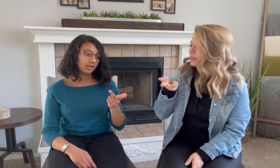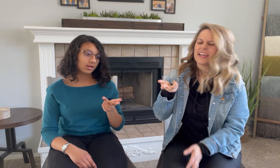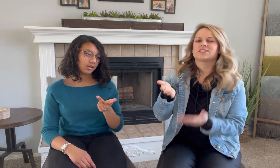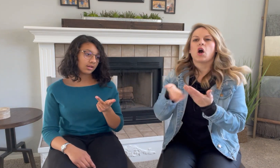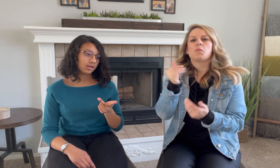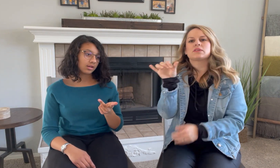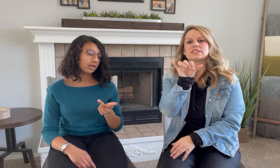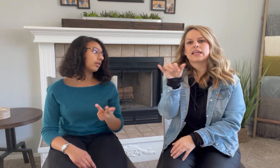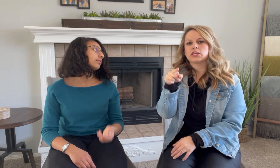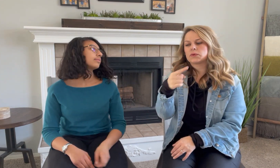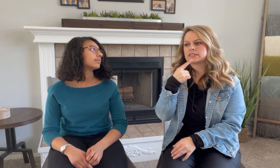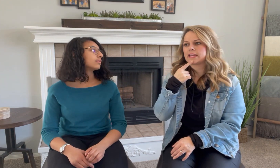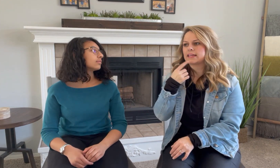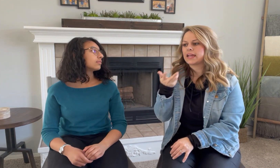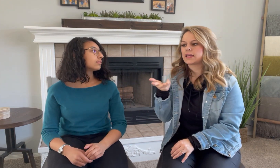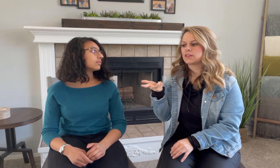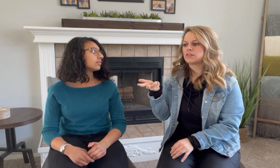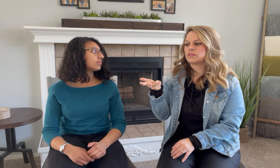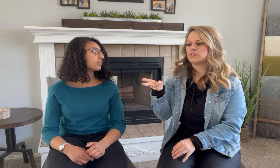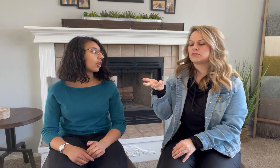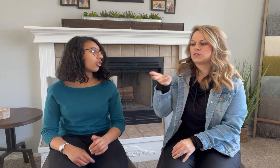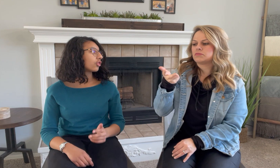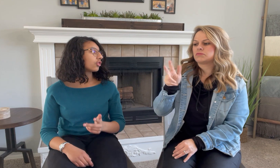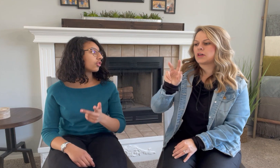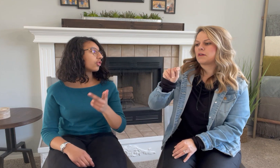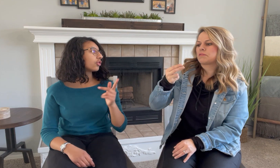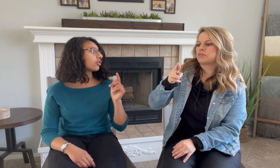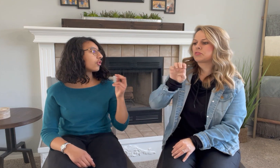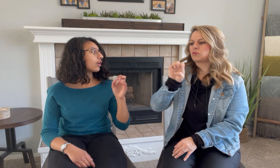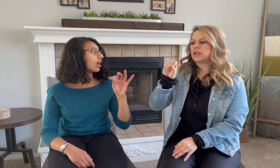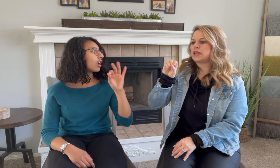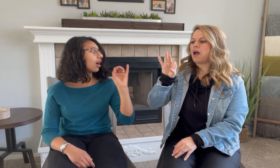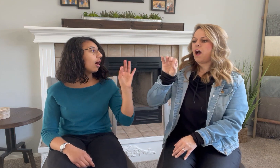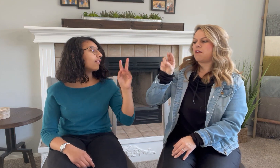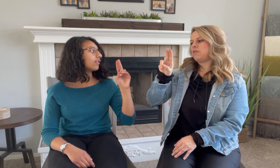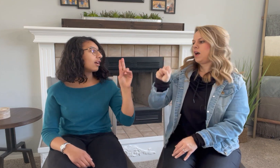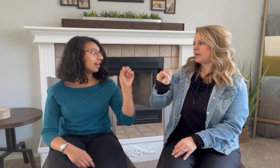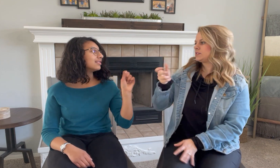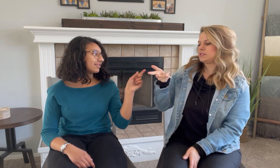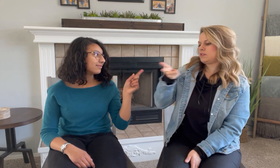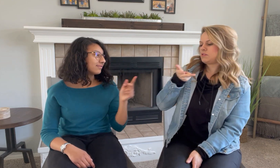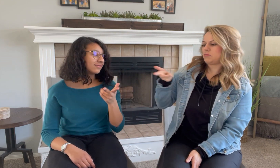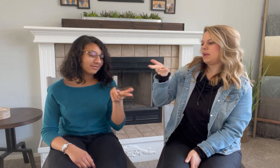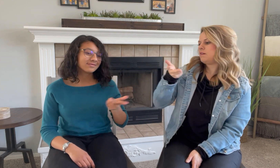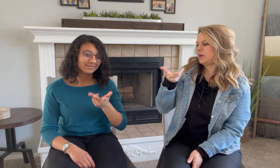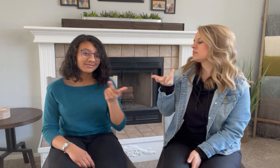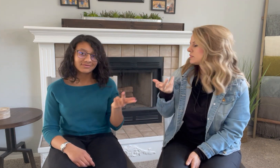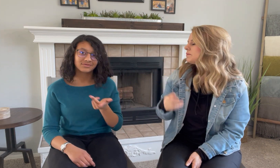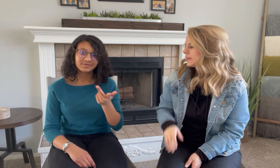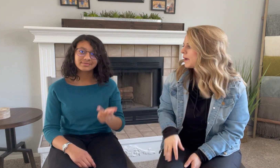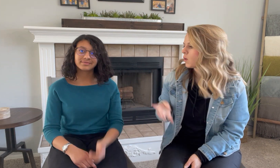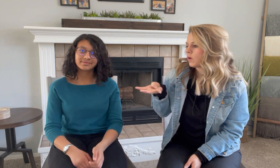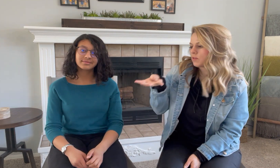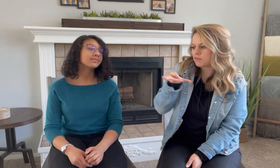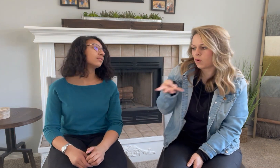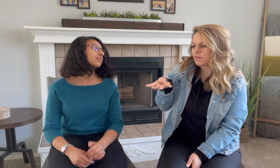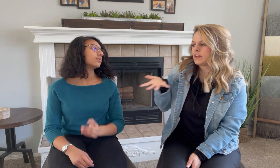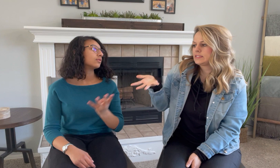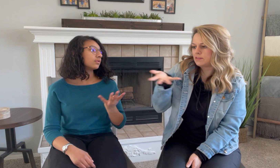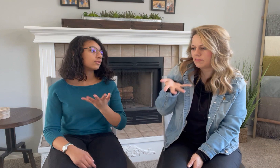It's almost like you would say like the 3 of us, 3 of us. Yeah, or the 4 of us, the 5